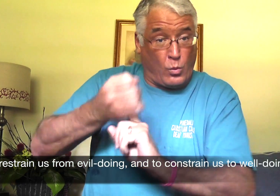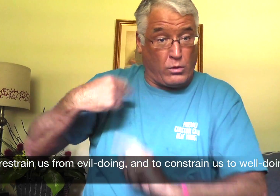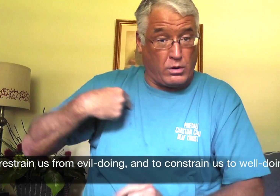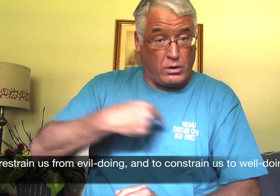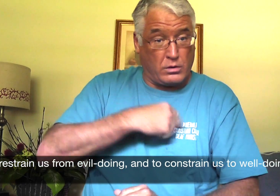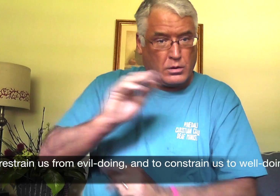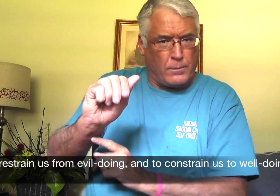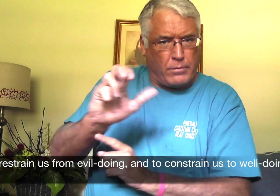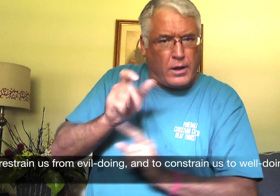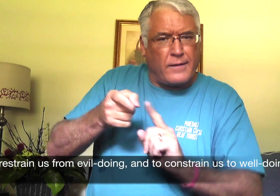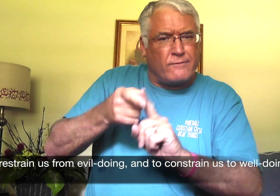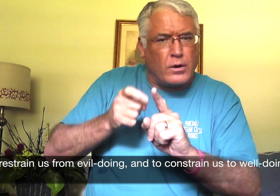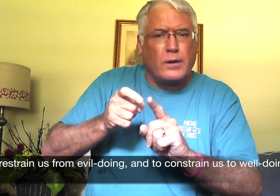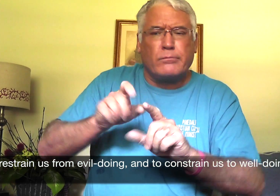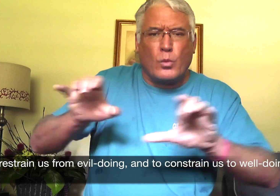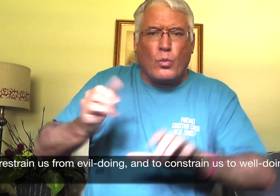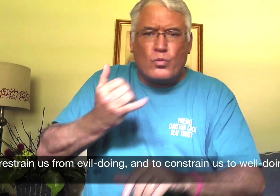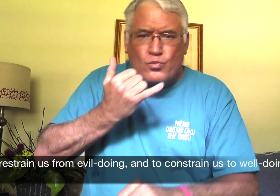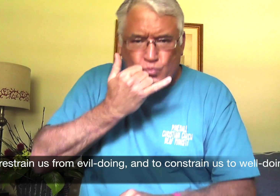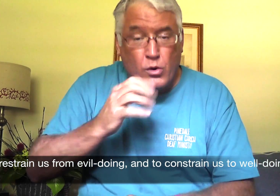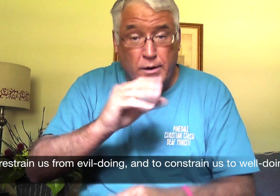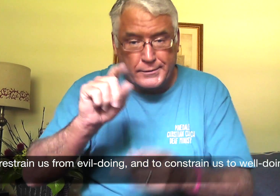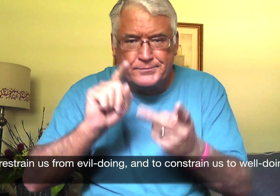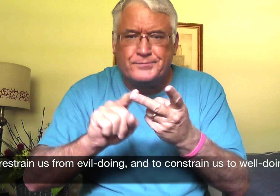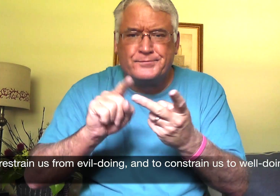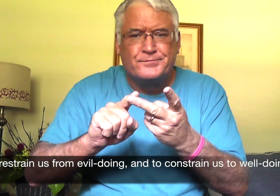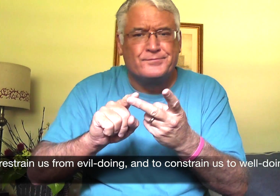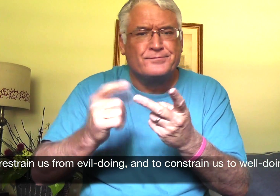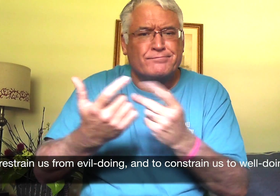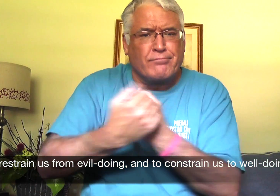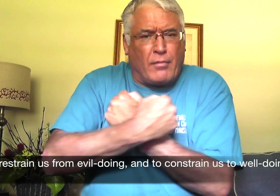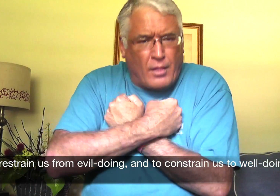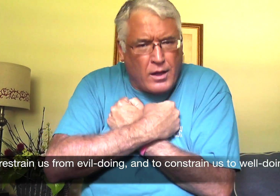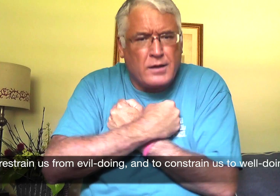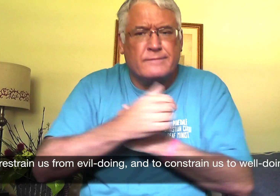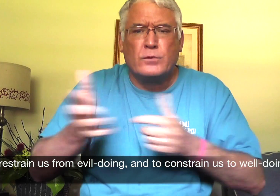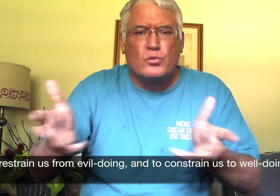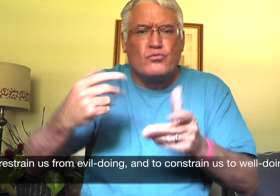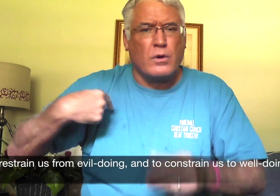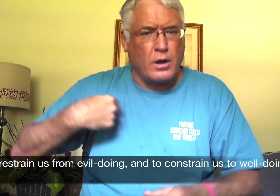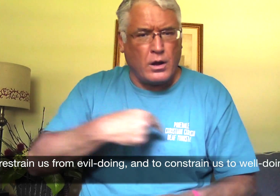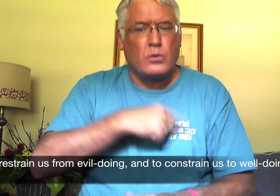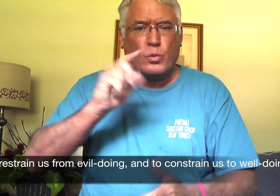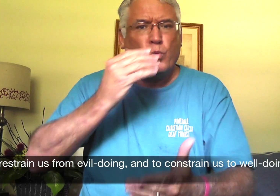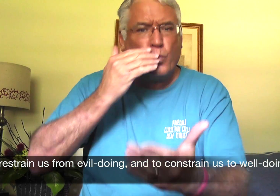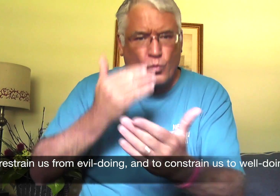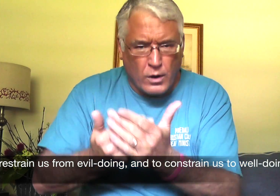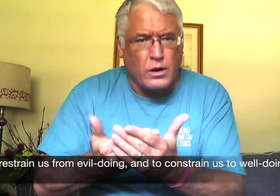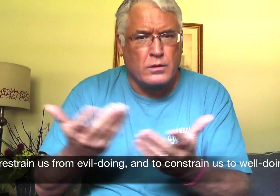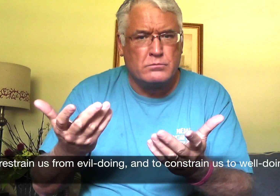to restrain us from evil doing and to constrain us to well